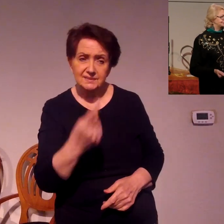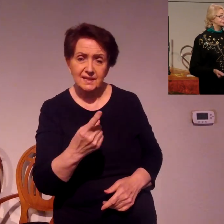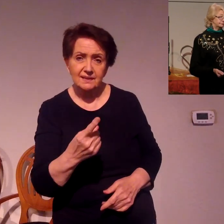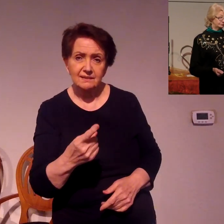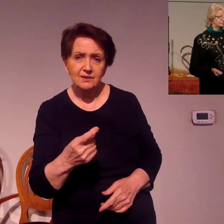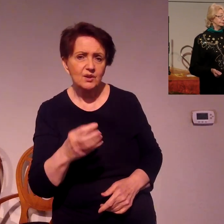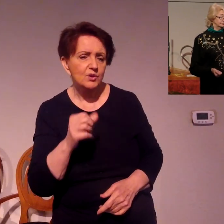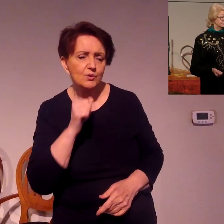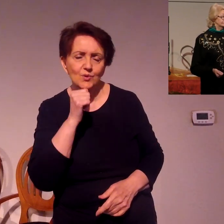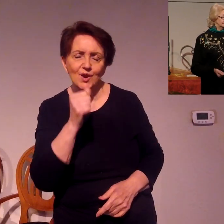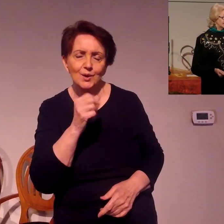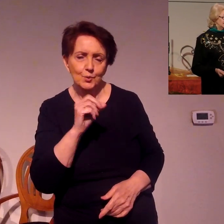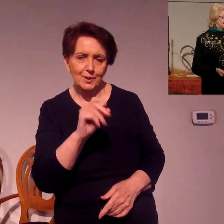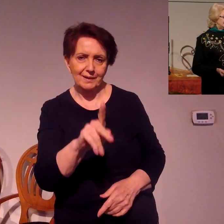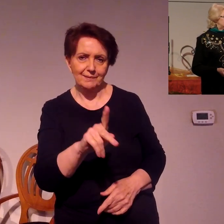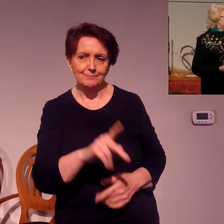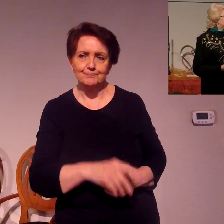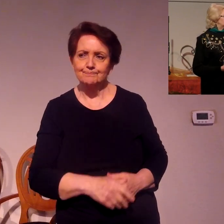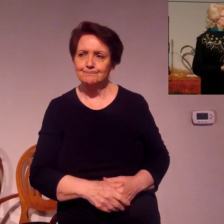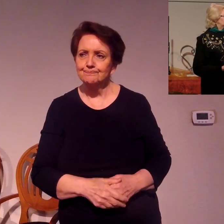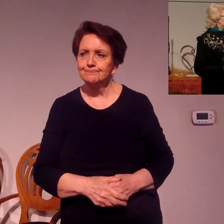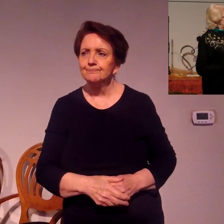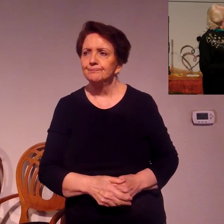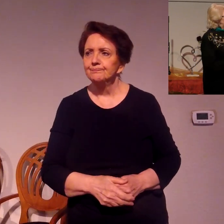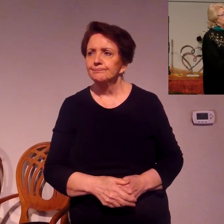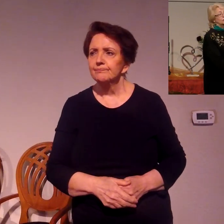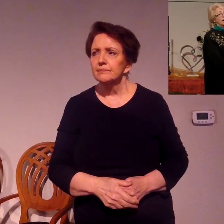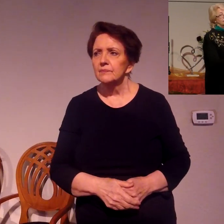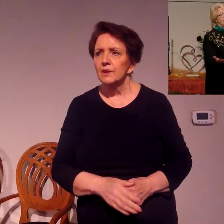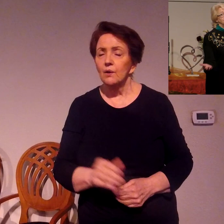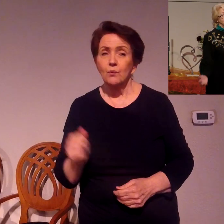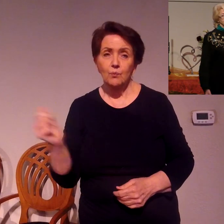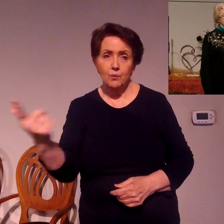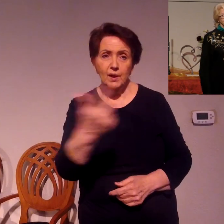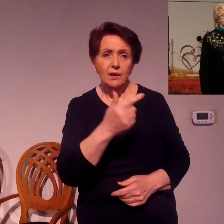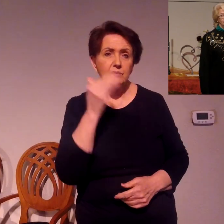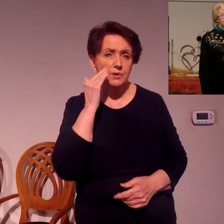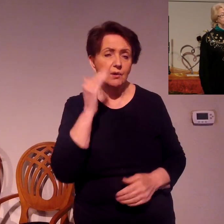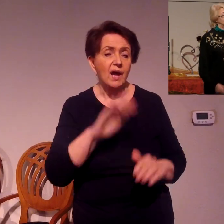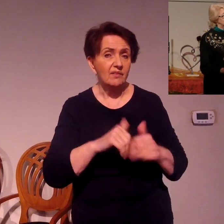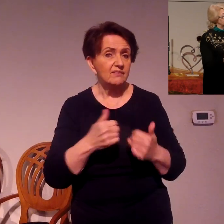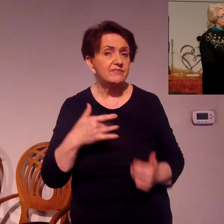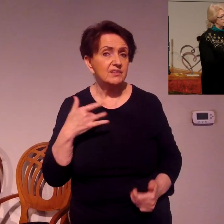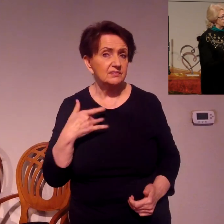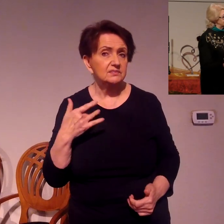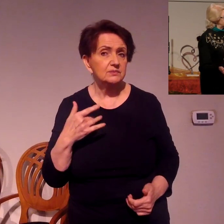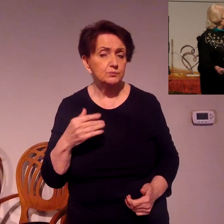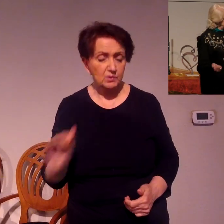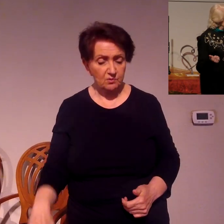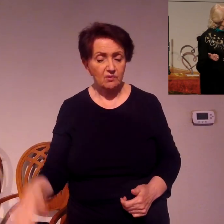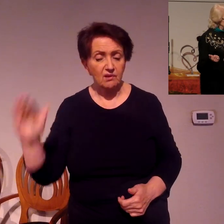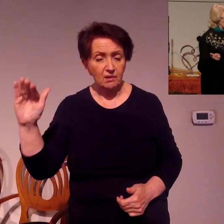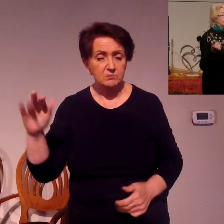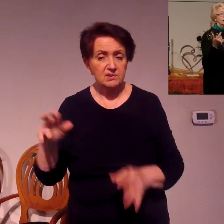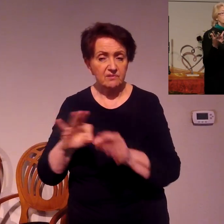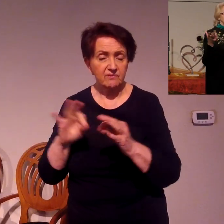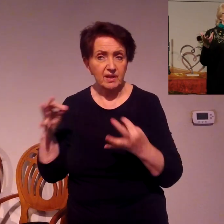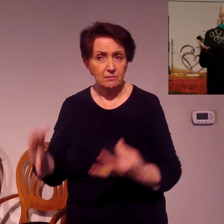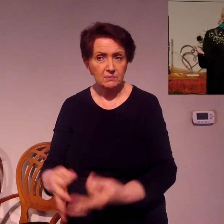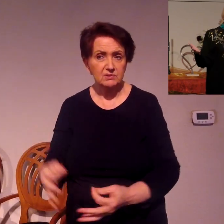And we all know how that feels, right? We grew up with that in our families,